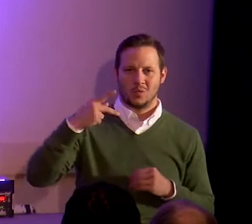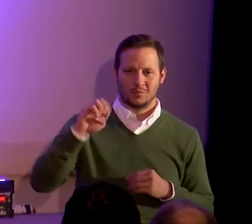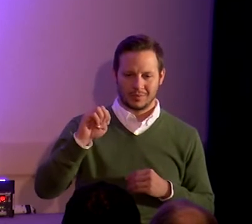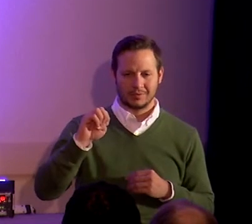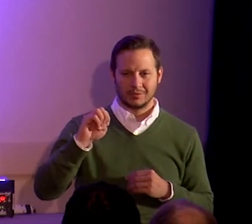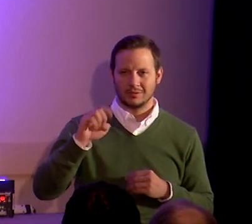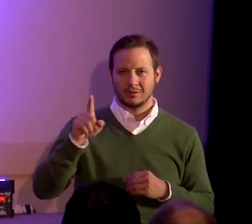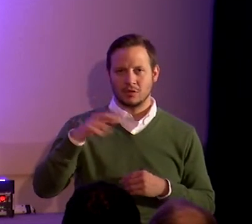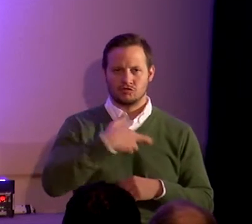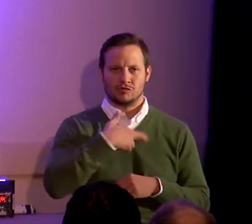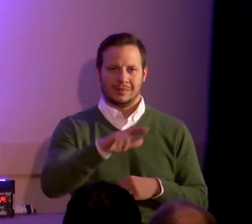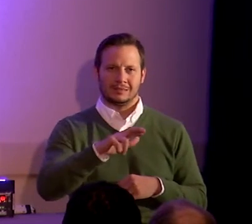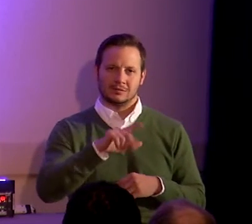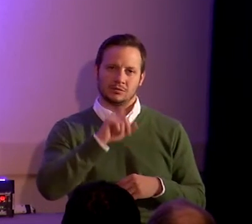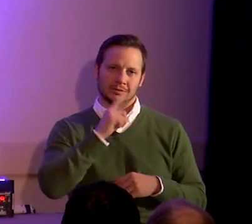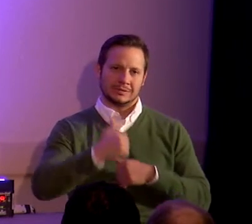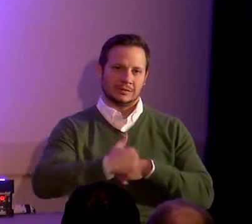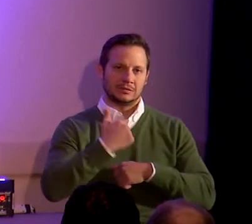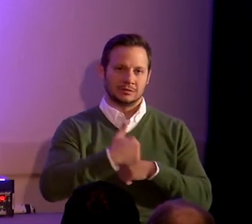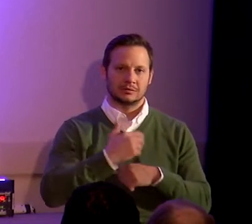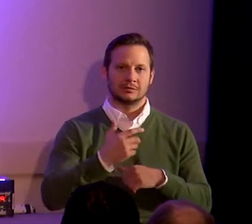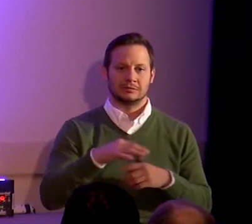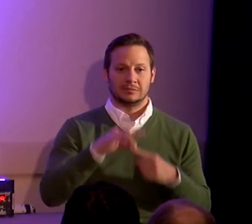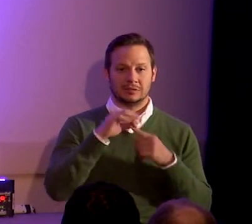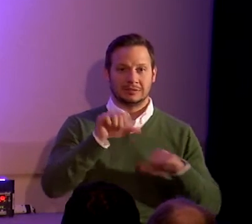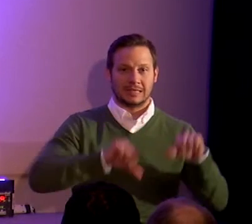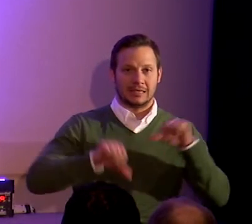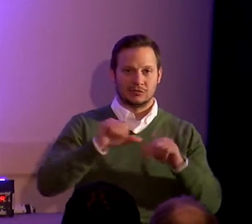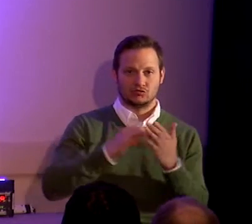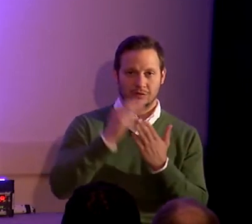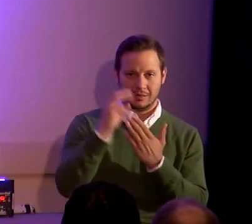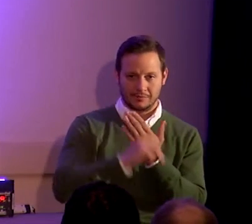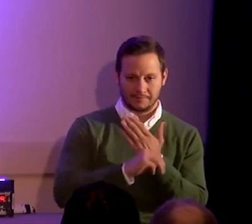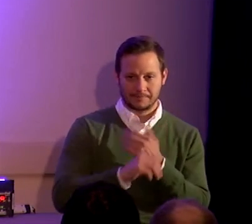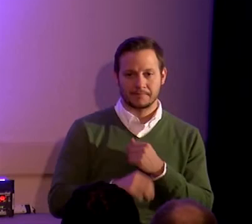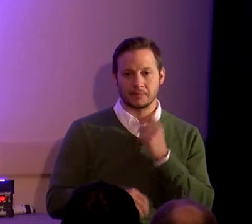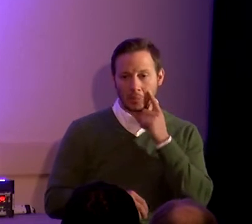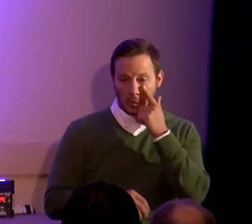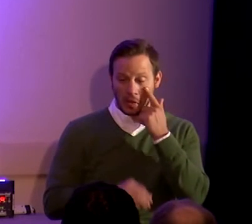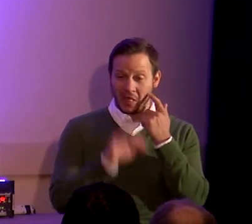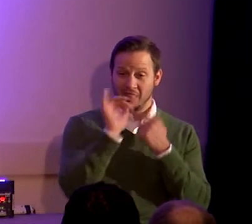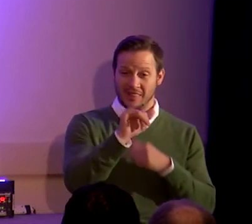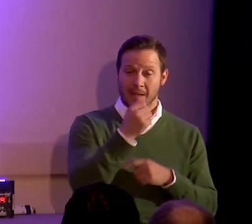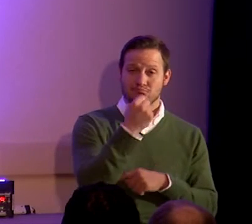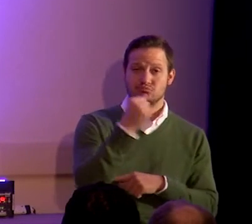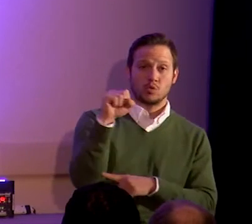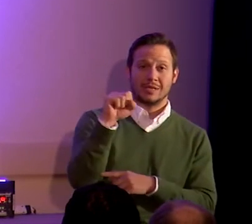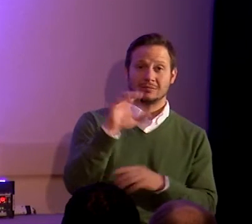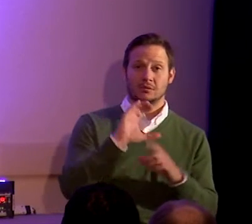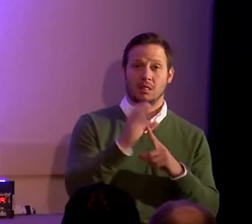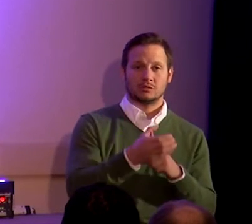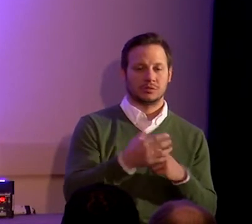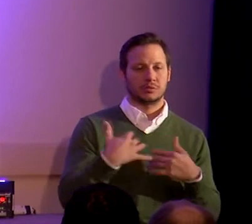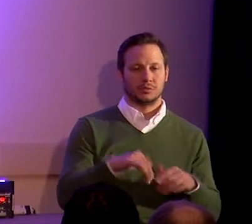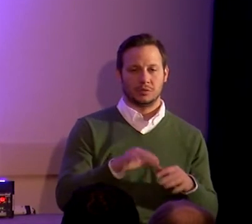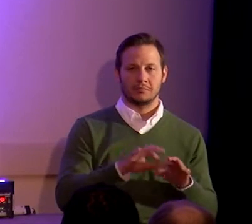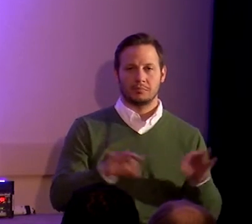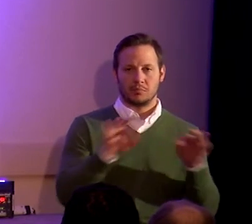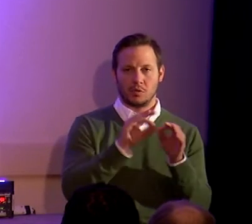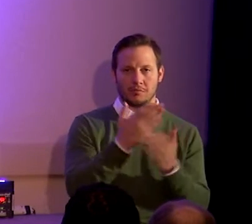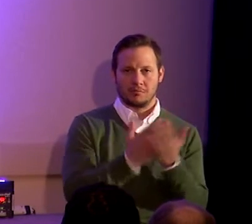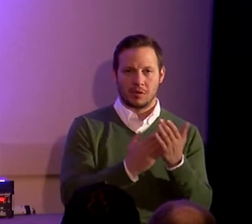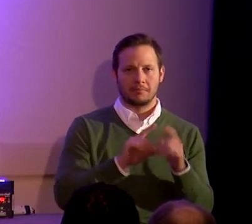curriculum. Atheist protest culture has an essential role in our future, but the focal point of our protest must take